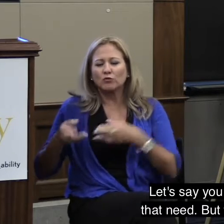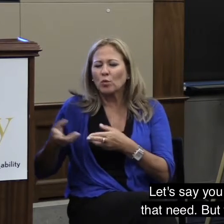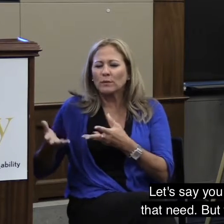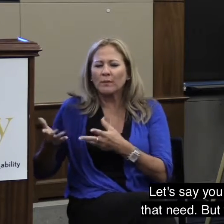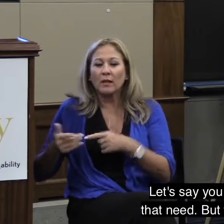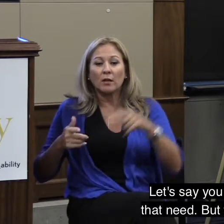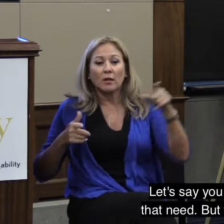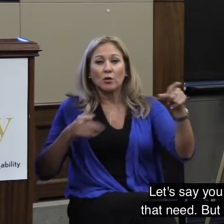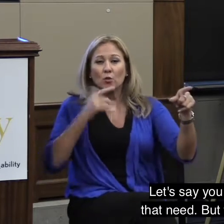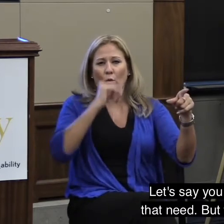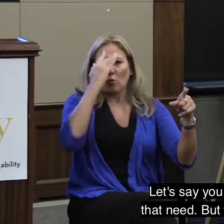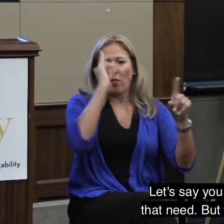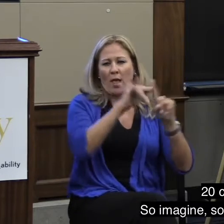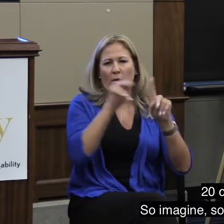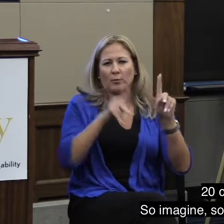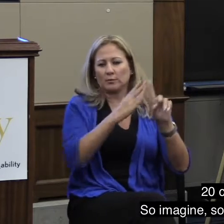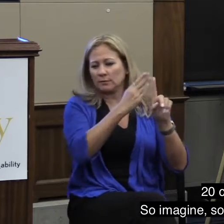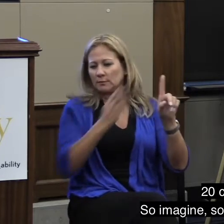20